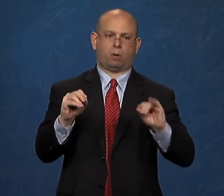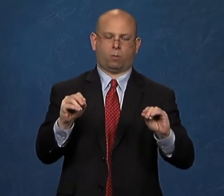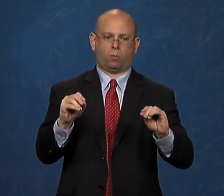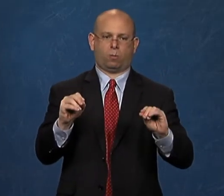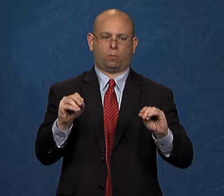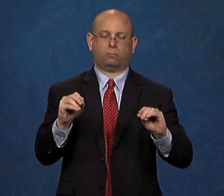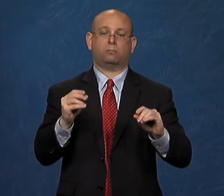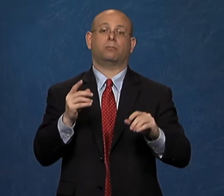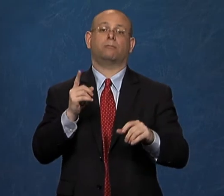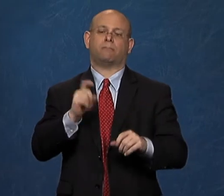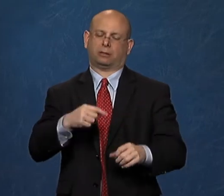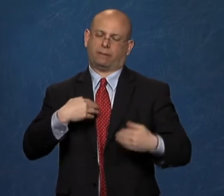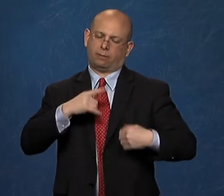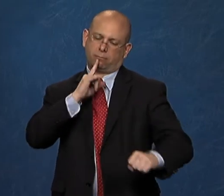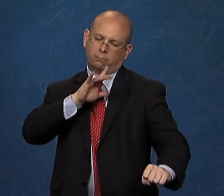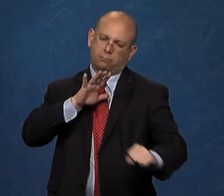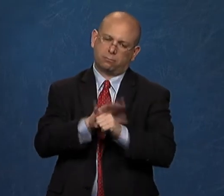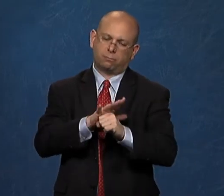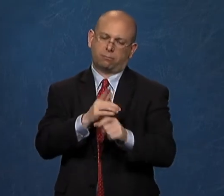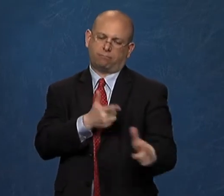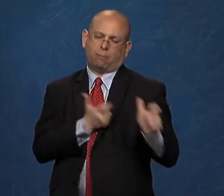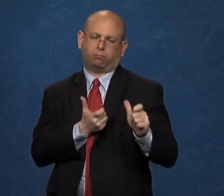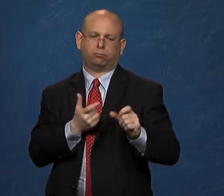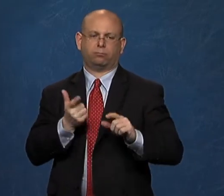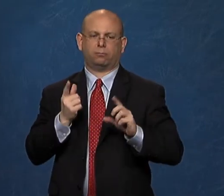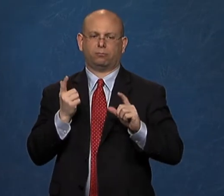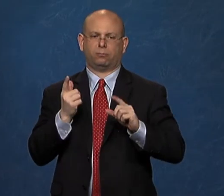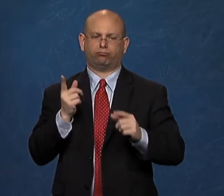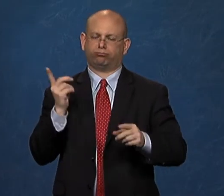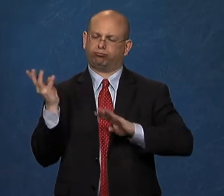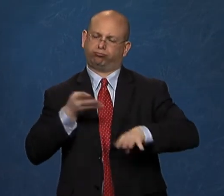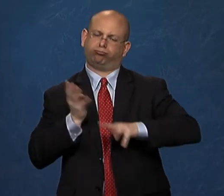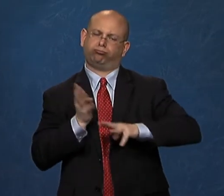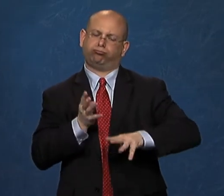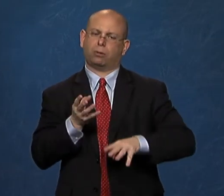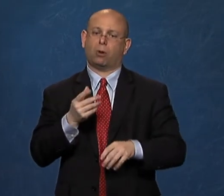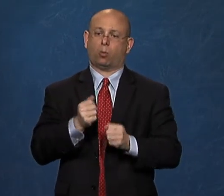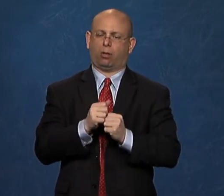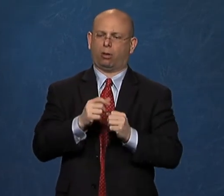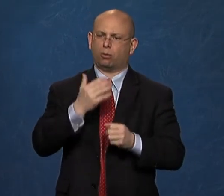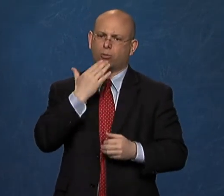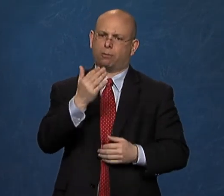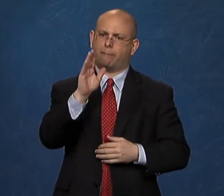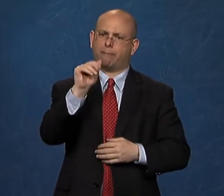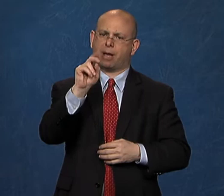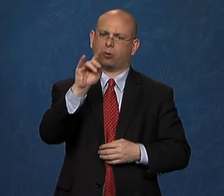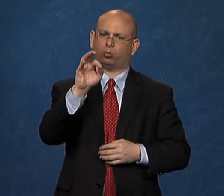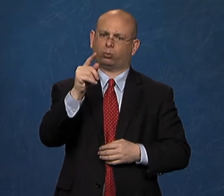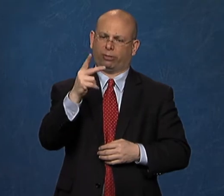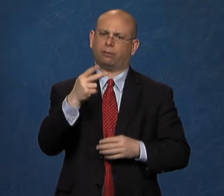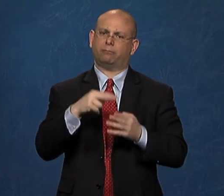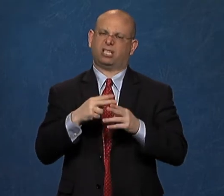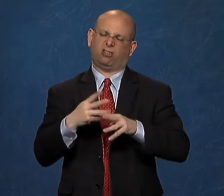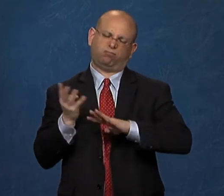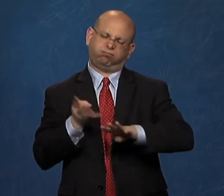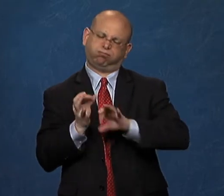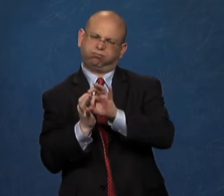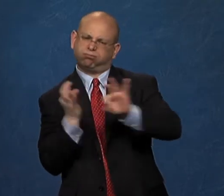the video and audio quality have to be of high standards, and it has to be assured that that quality is coming through high-speed rating, meaning the bandwidth has